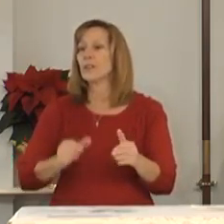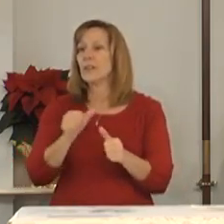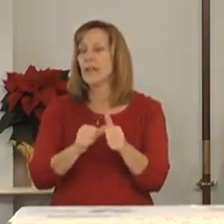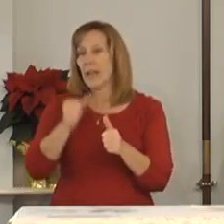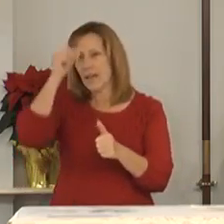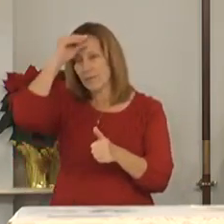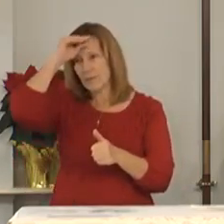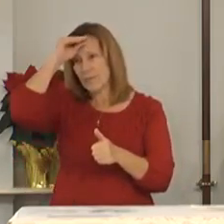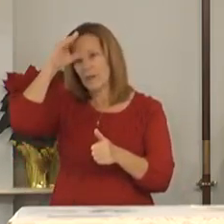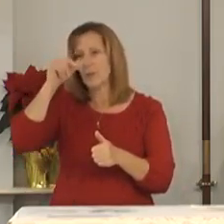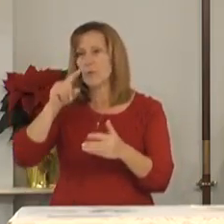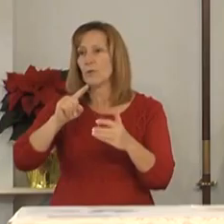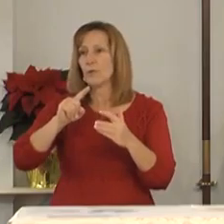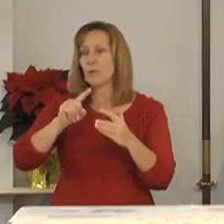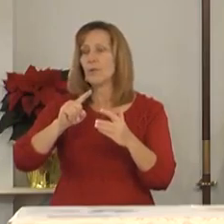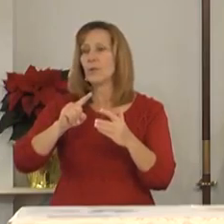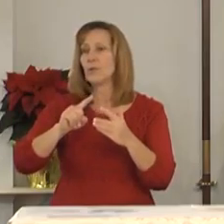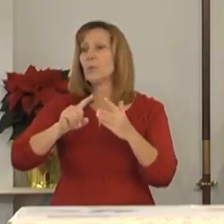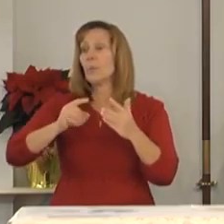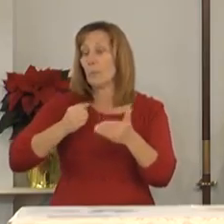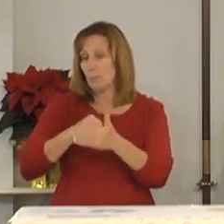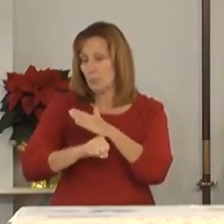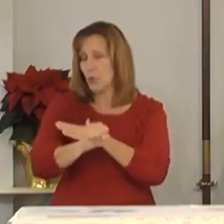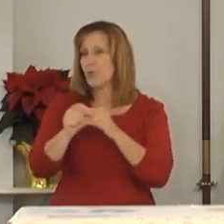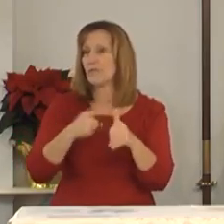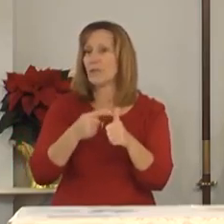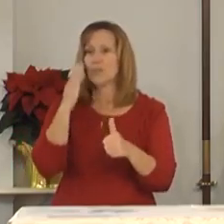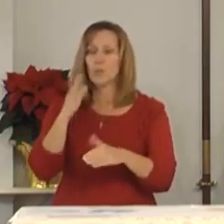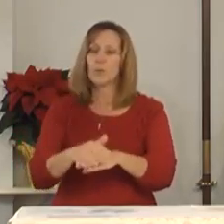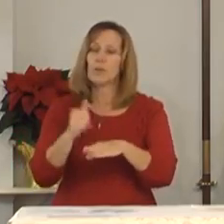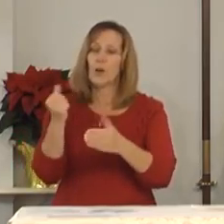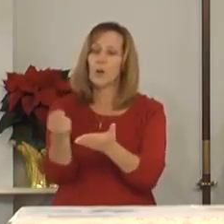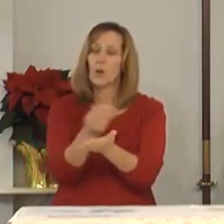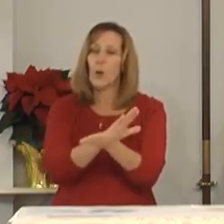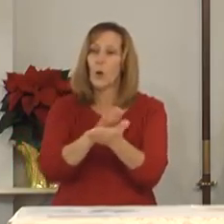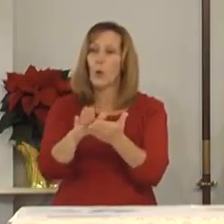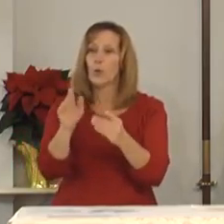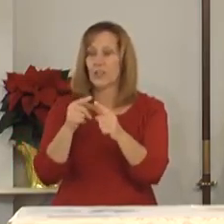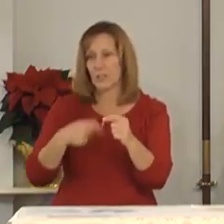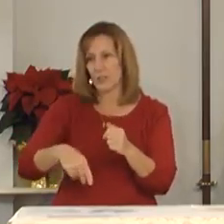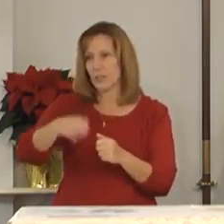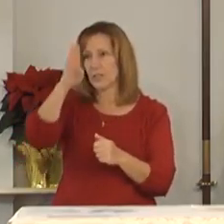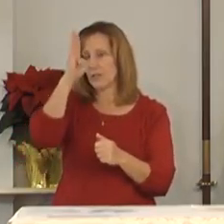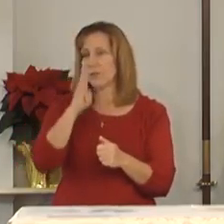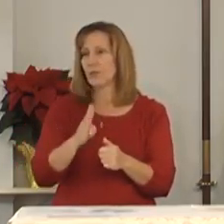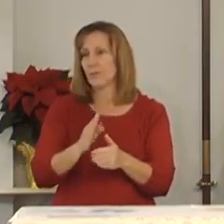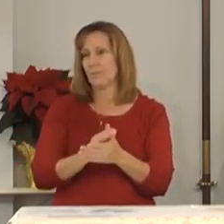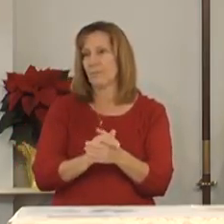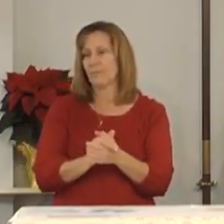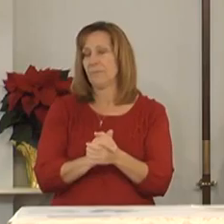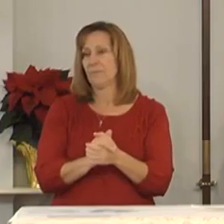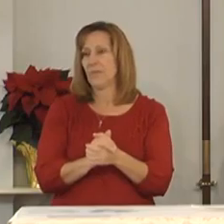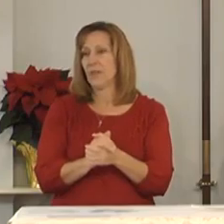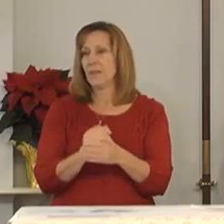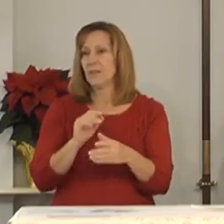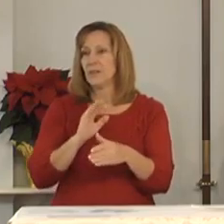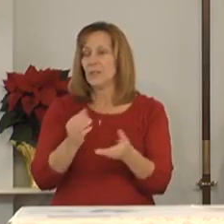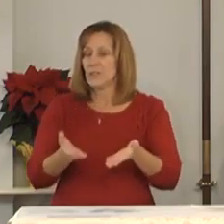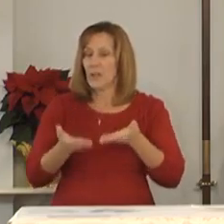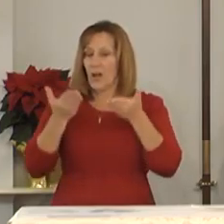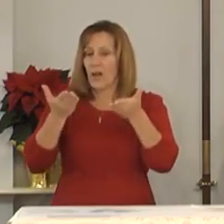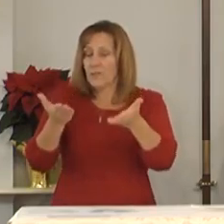every male who first opens the womb shall be called holy to the Lord. And to offer